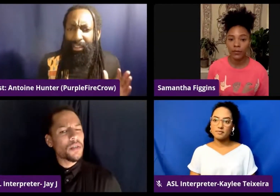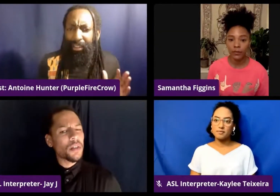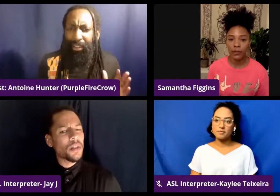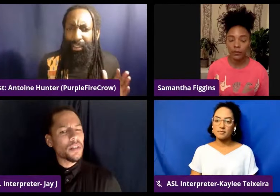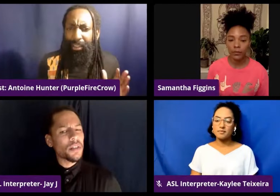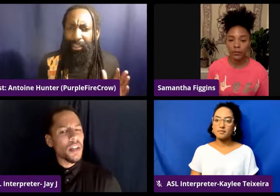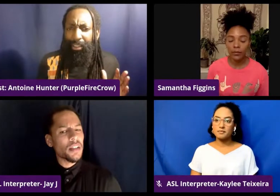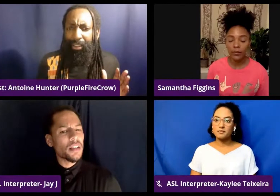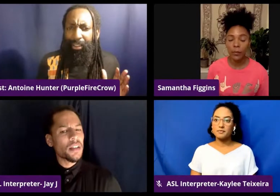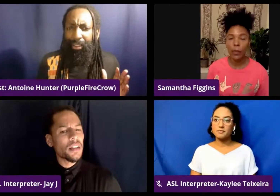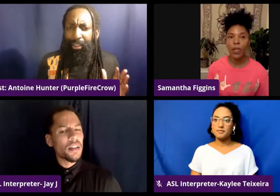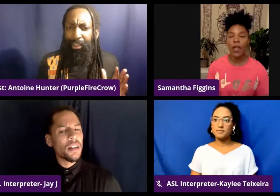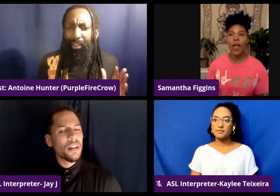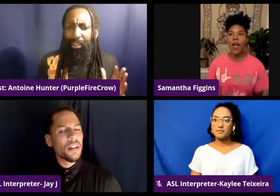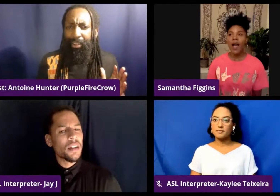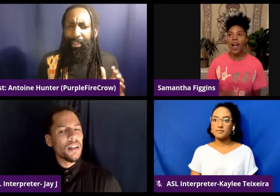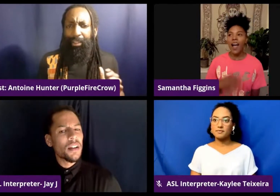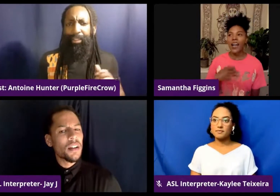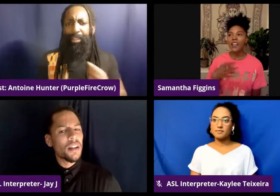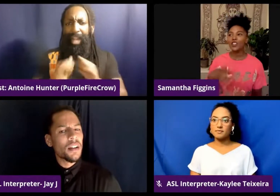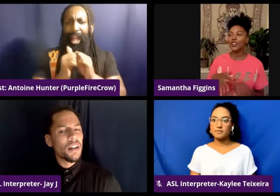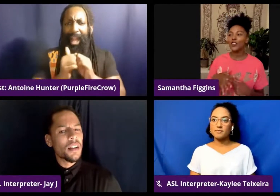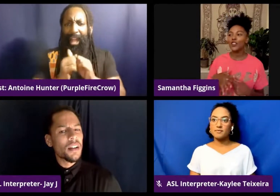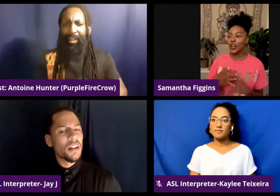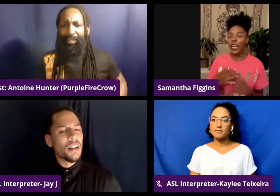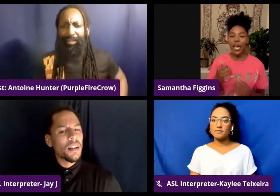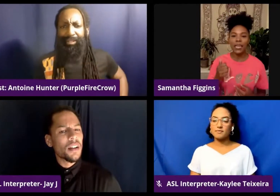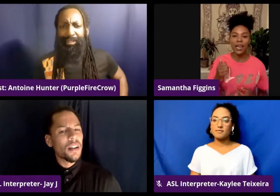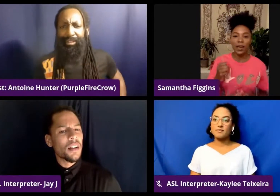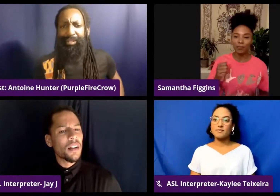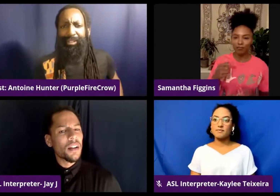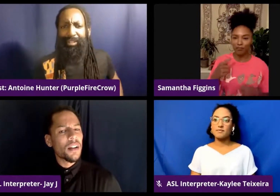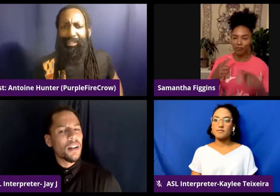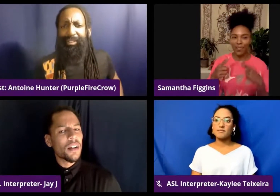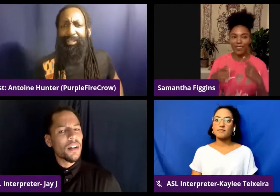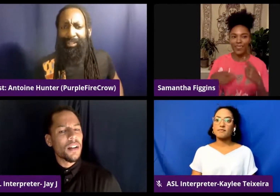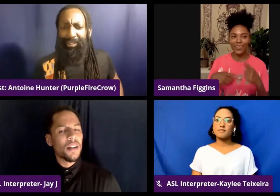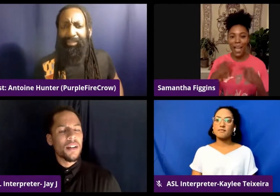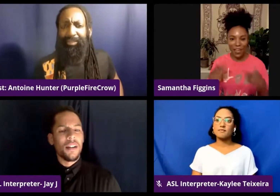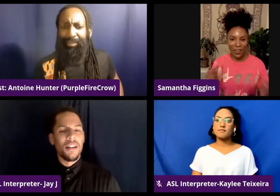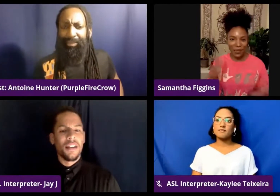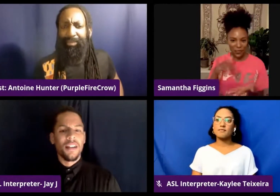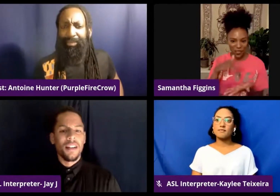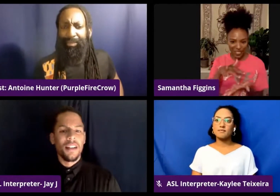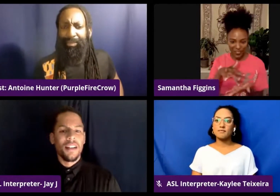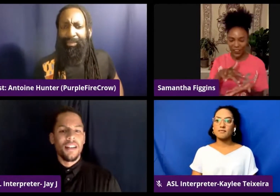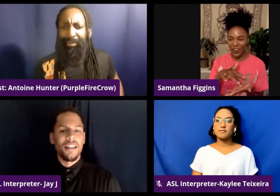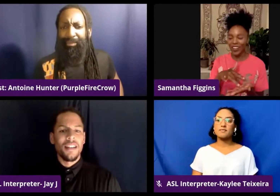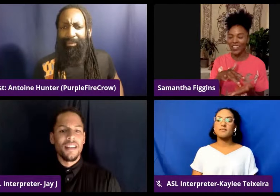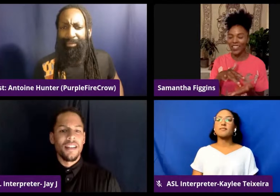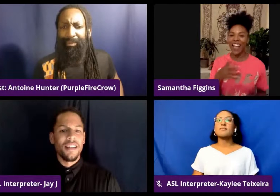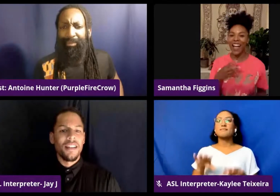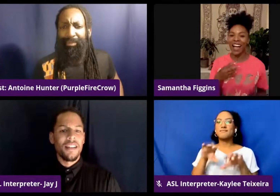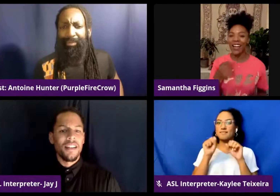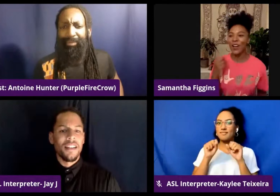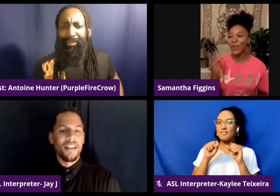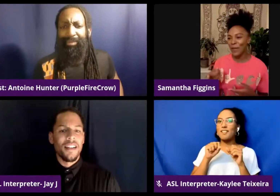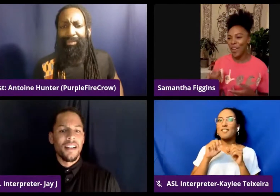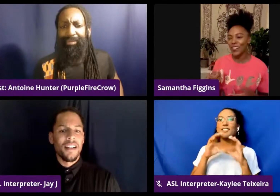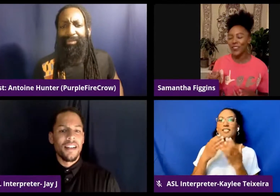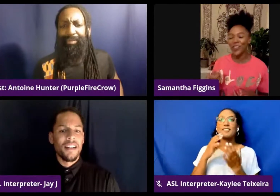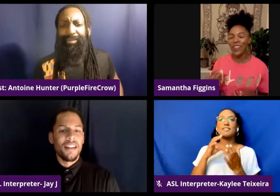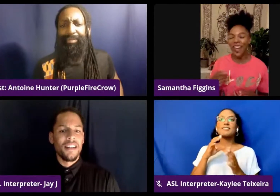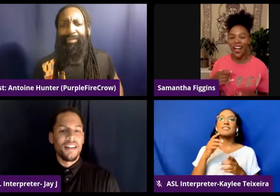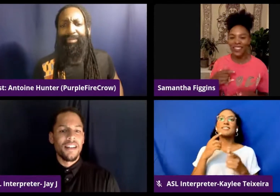Where did you start learning sign? I started at Sign Language Center. I